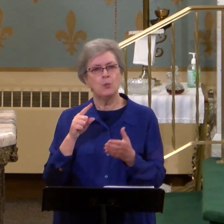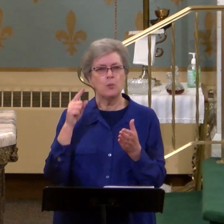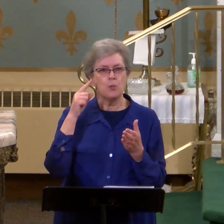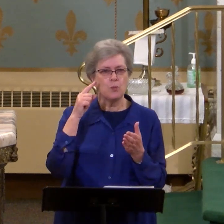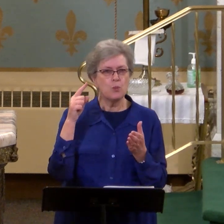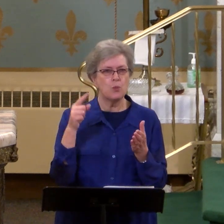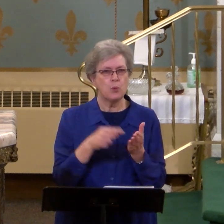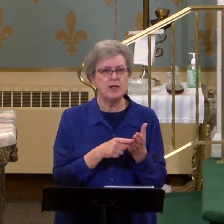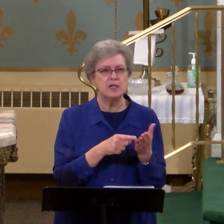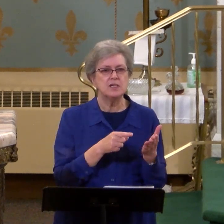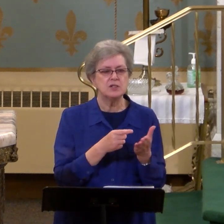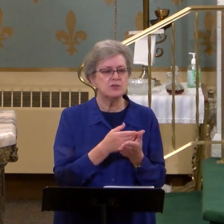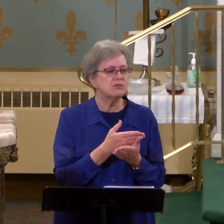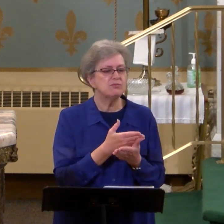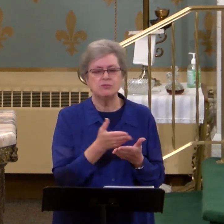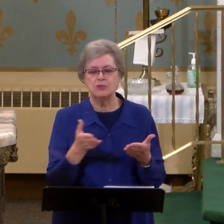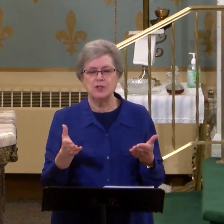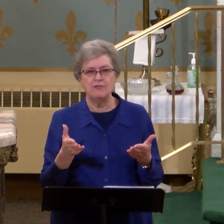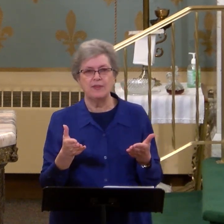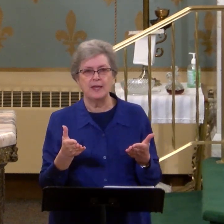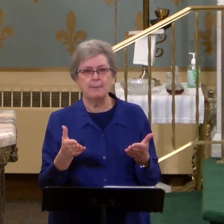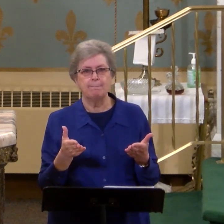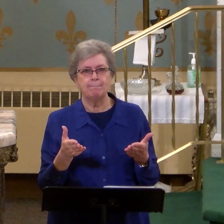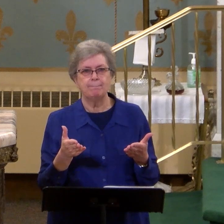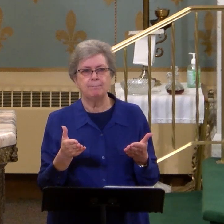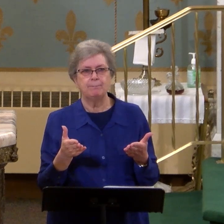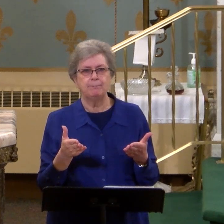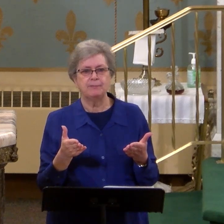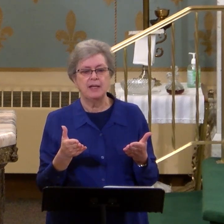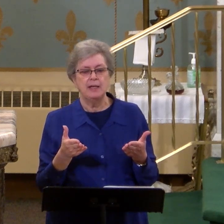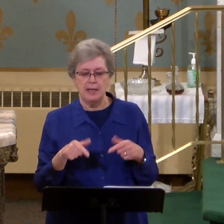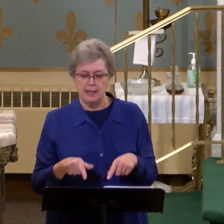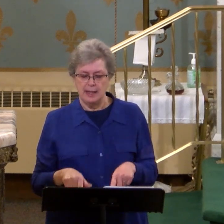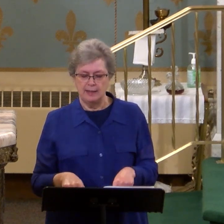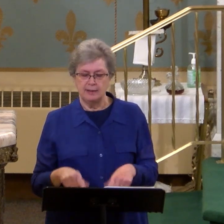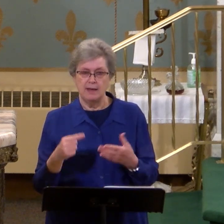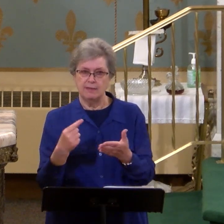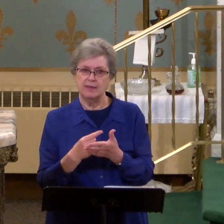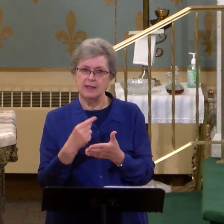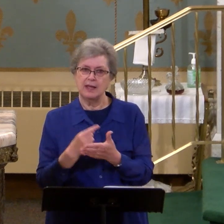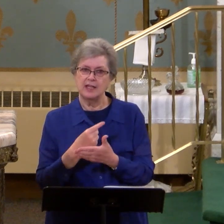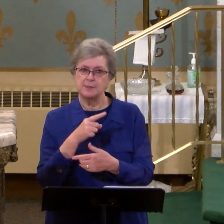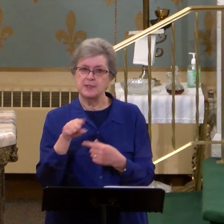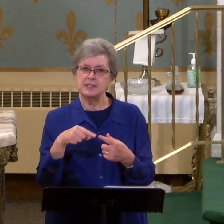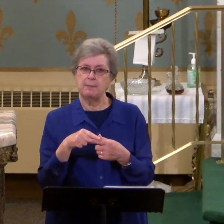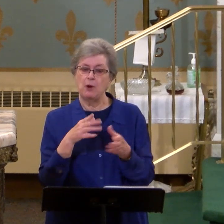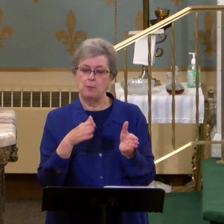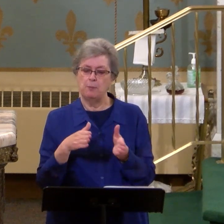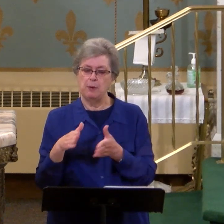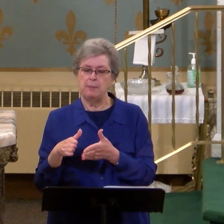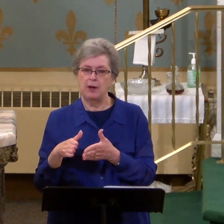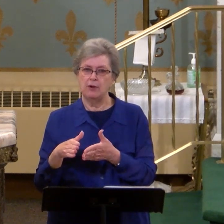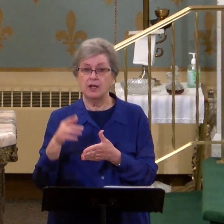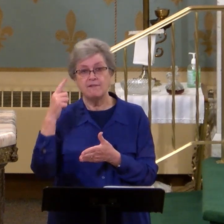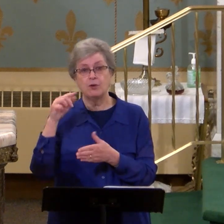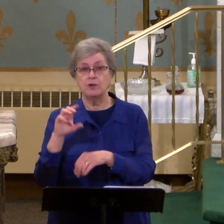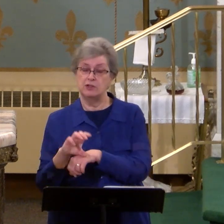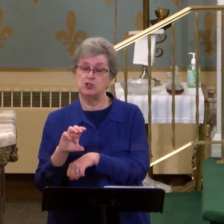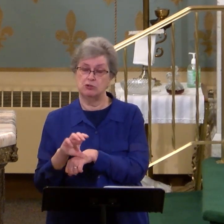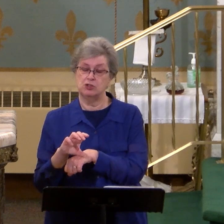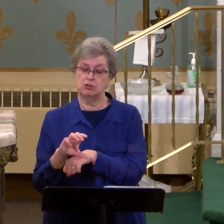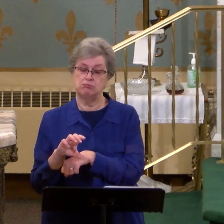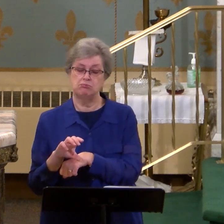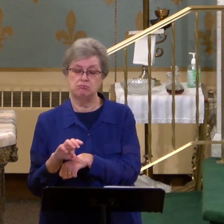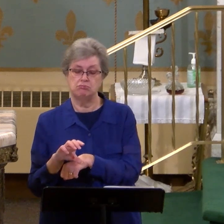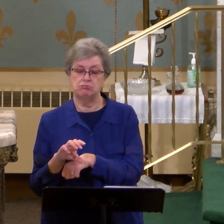and resurrection. The gospel is also about preparing for the church. It